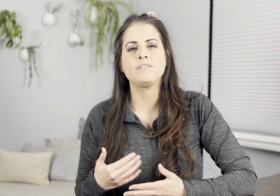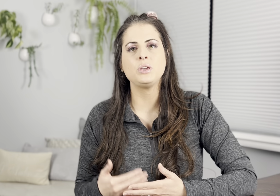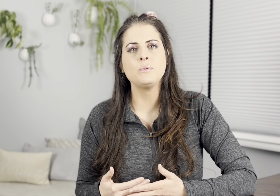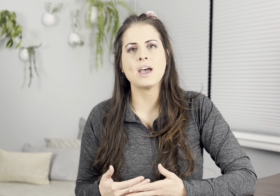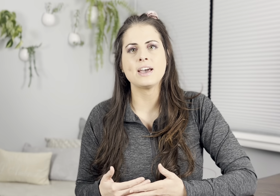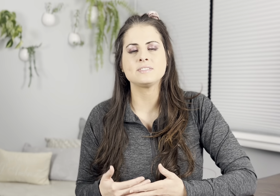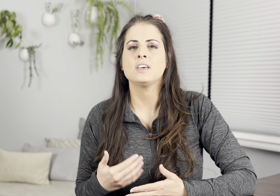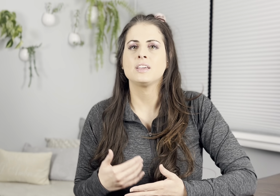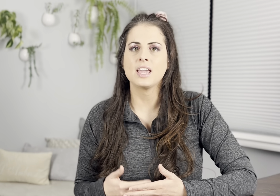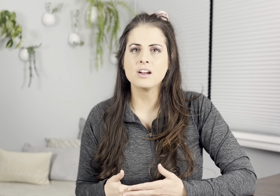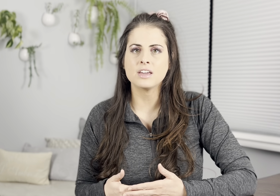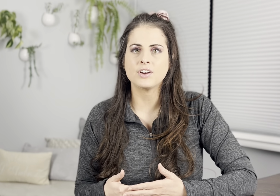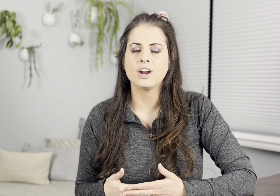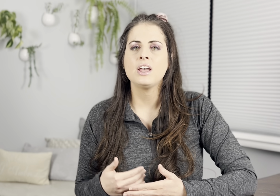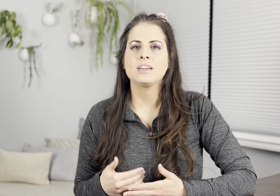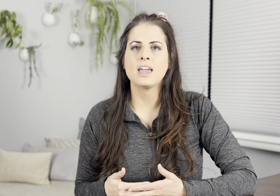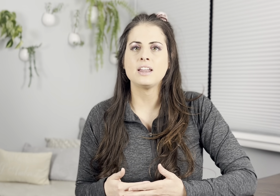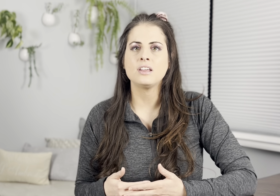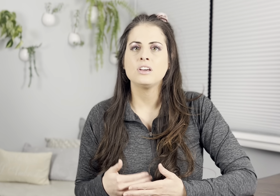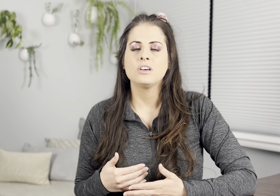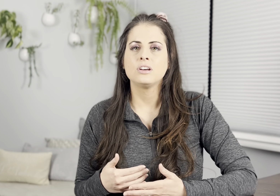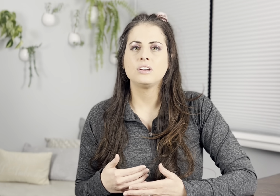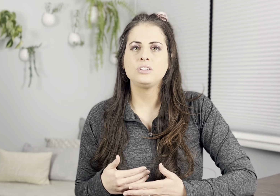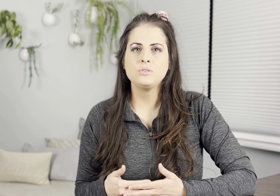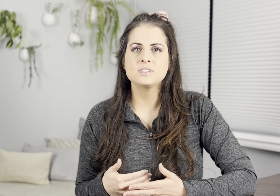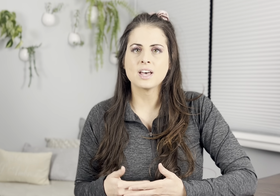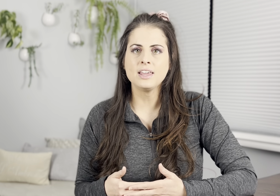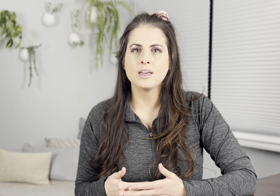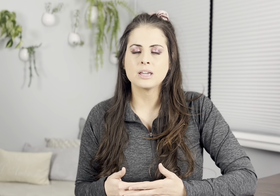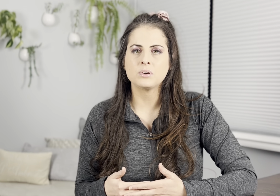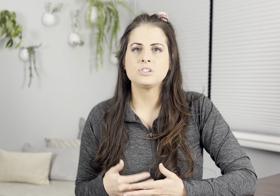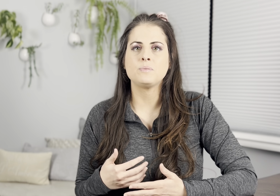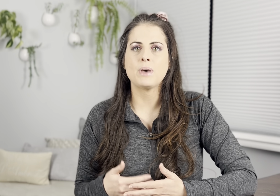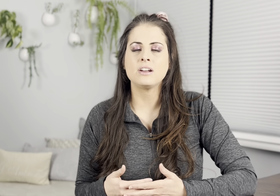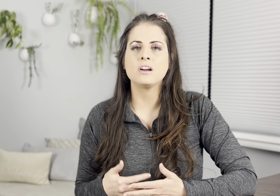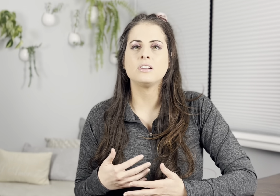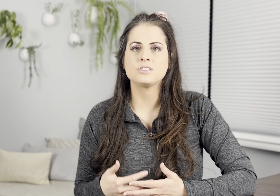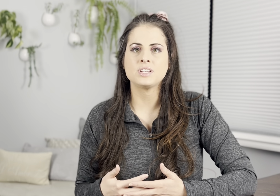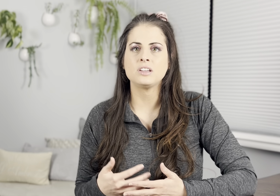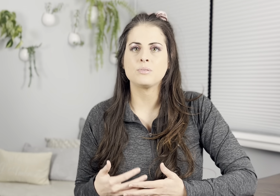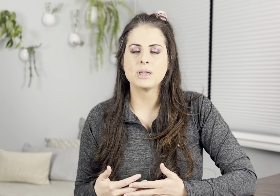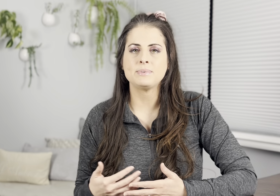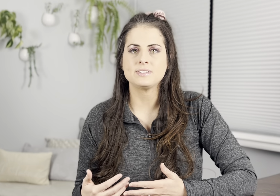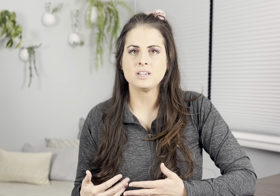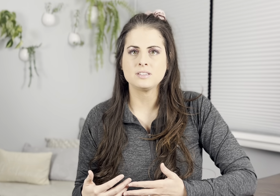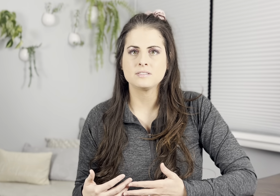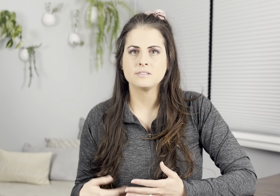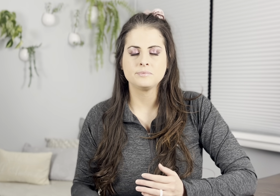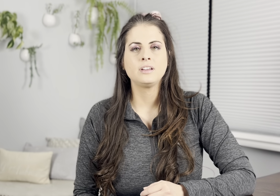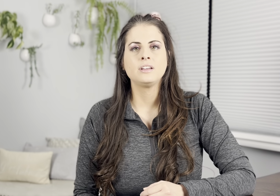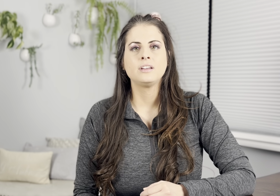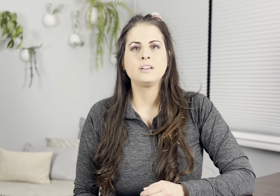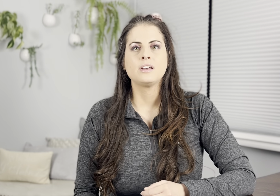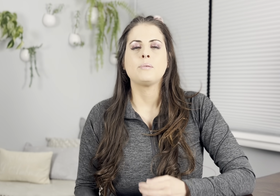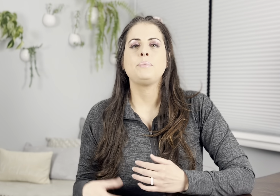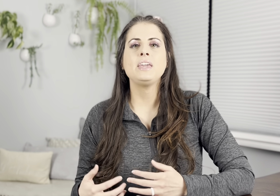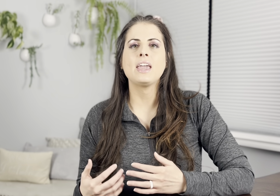you, as the caregiver, can use sign language to better understand your baby's needs. Being able